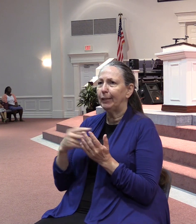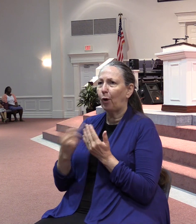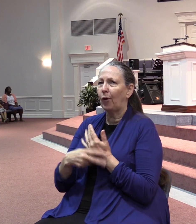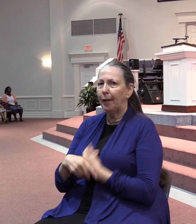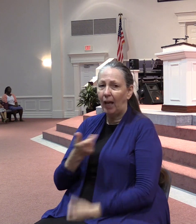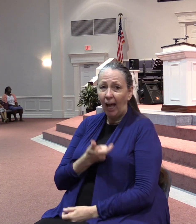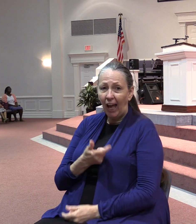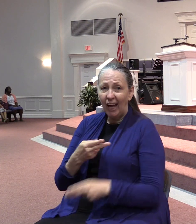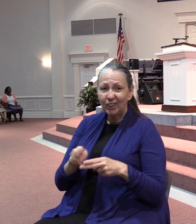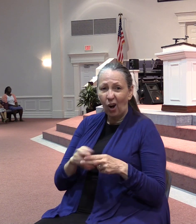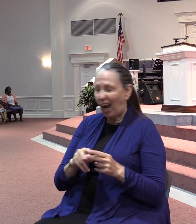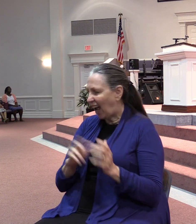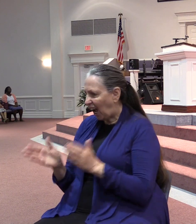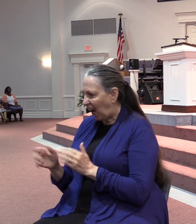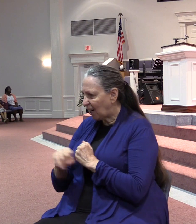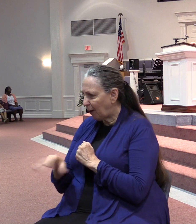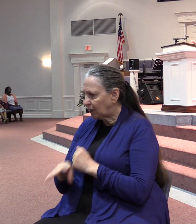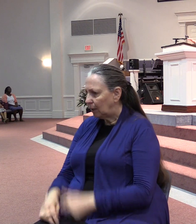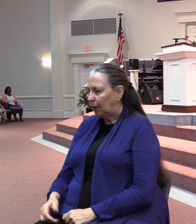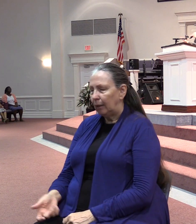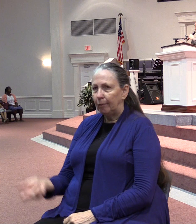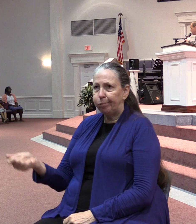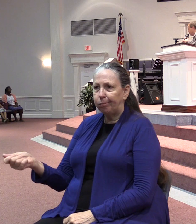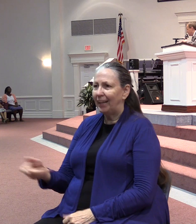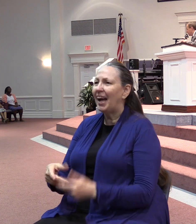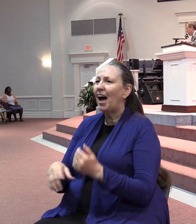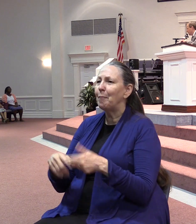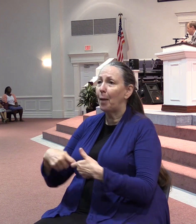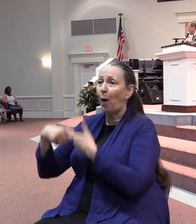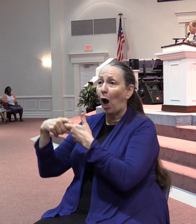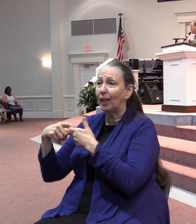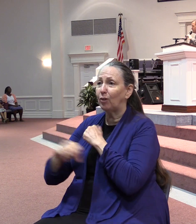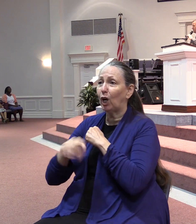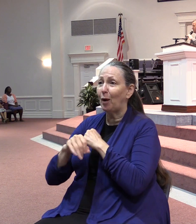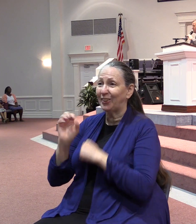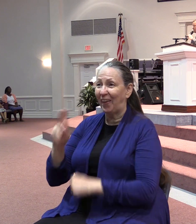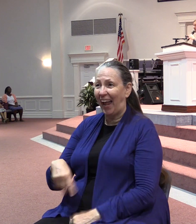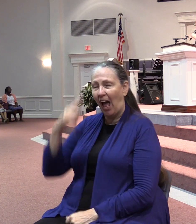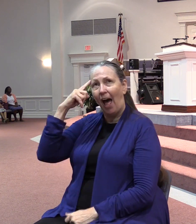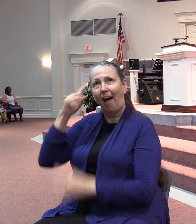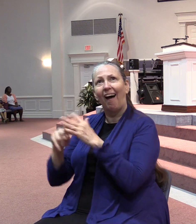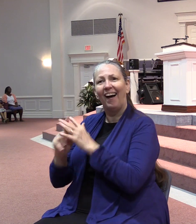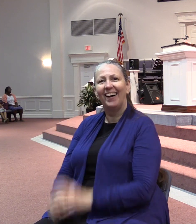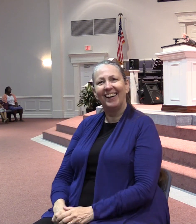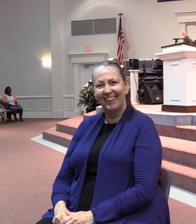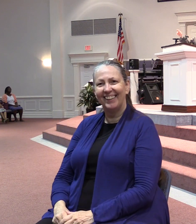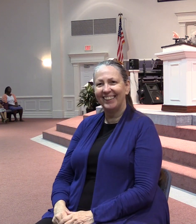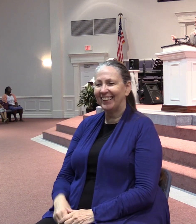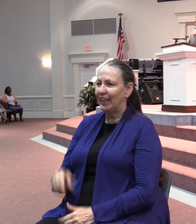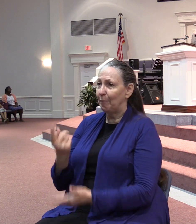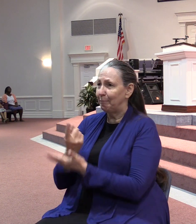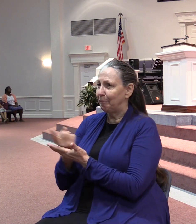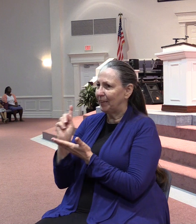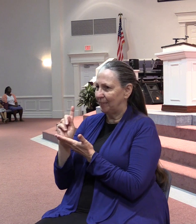watched. So let me just hit pause for a minute and give you a commercial real quick because I just thought of this. But this past